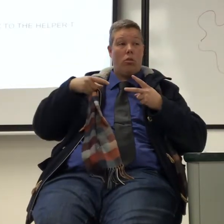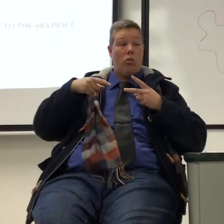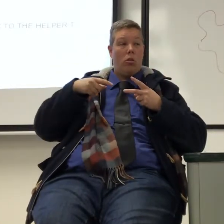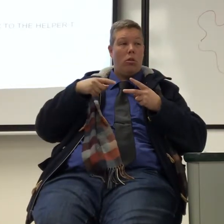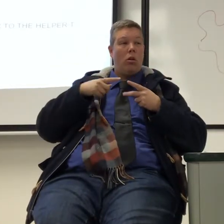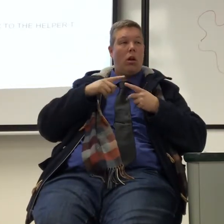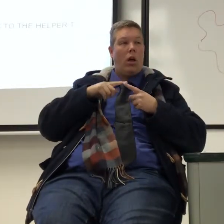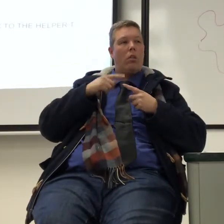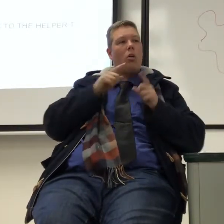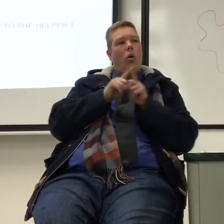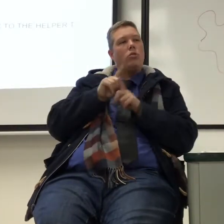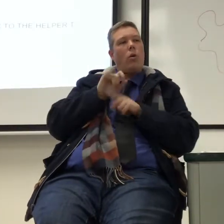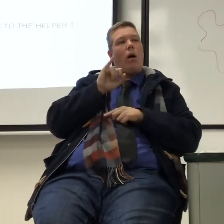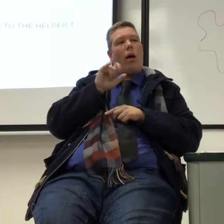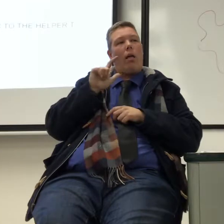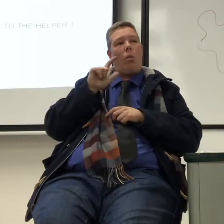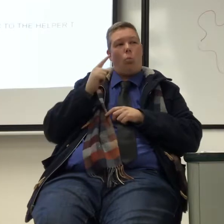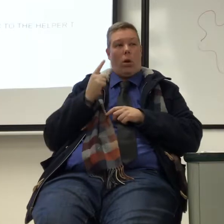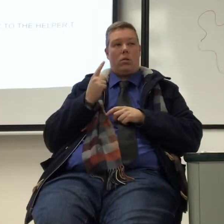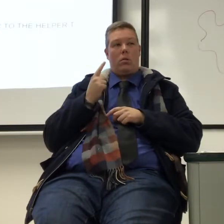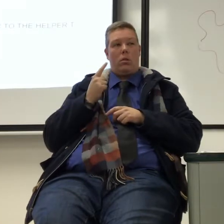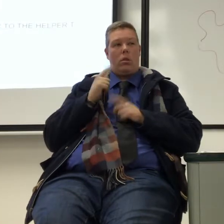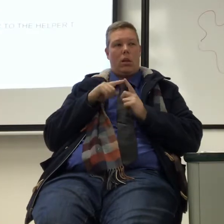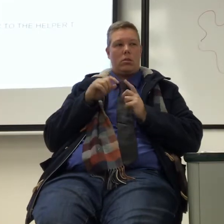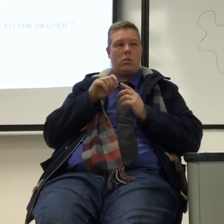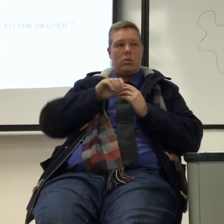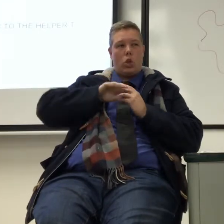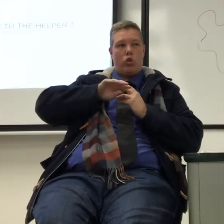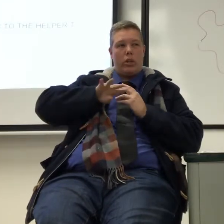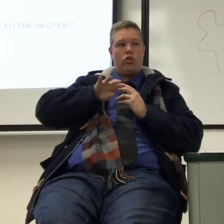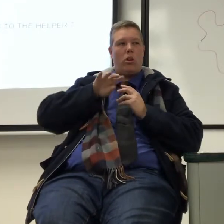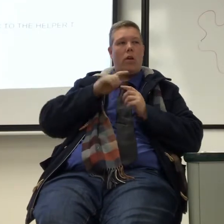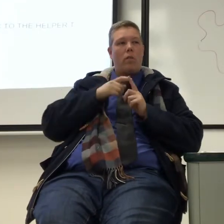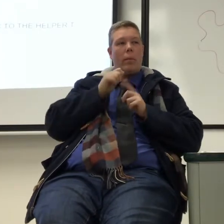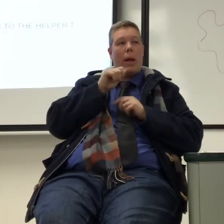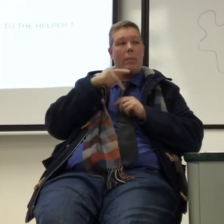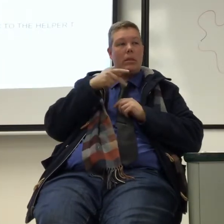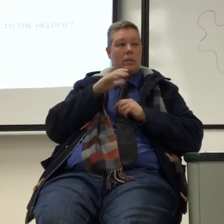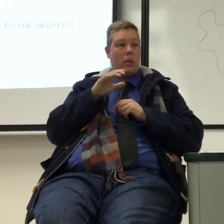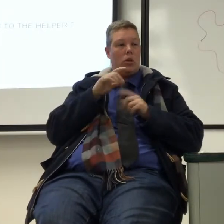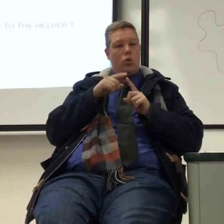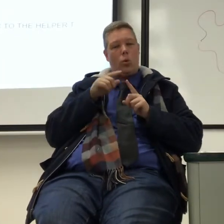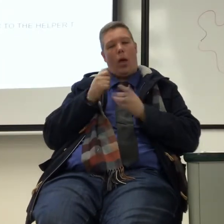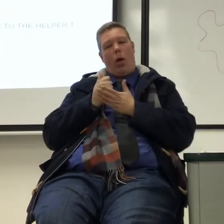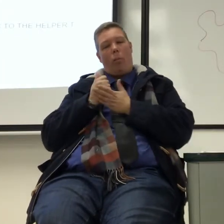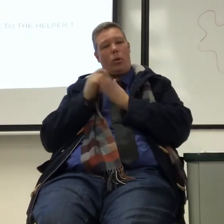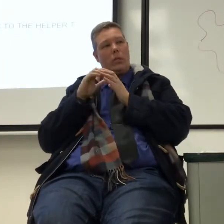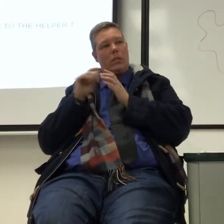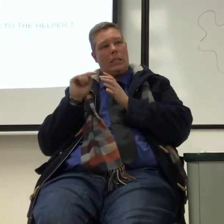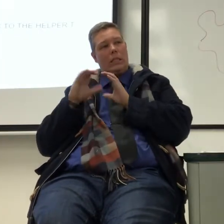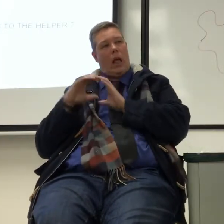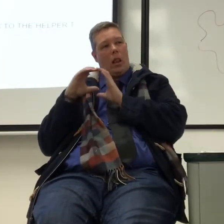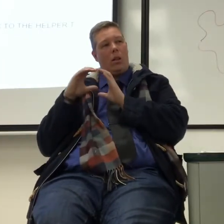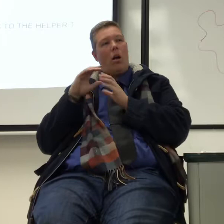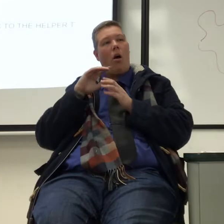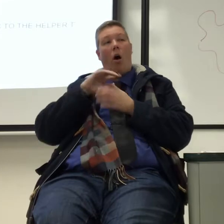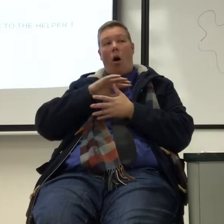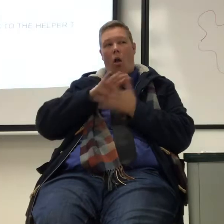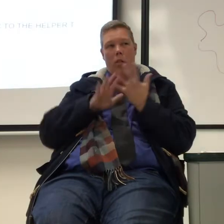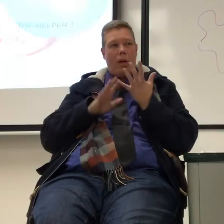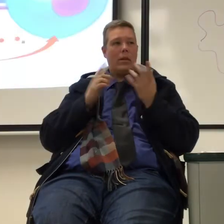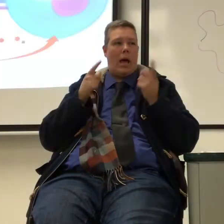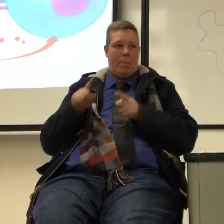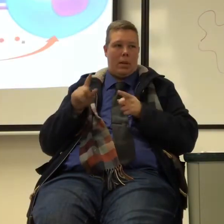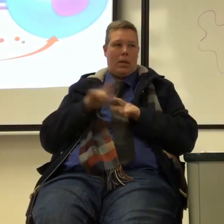also said IL-1, secretion from the APC to the helper T cells. All of those things are going on. So now we